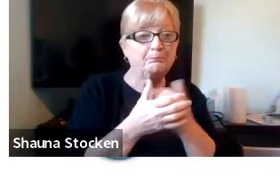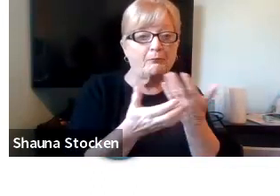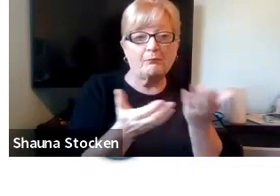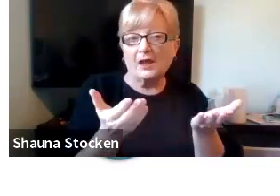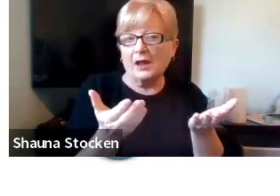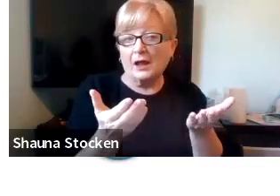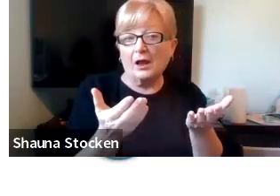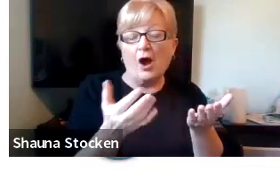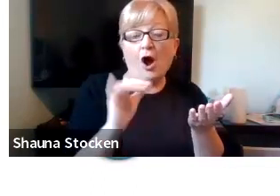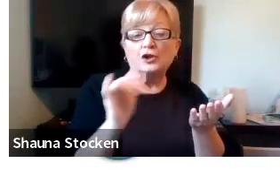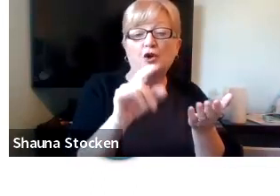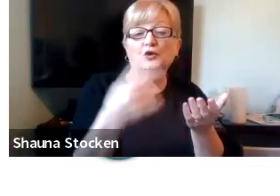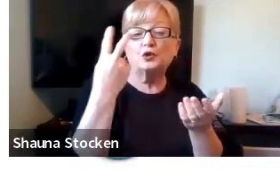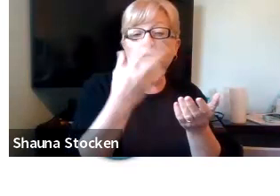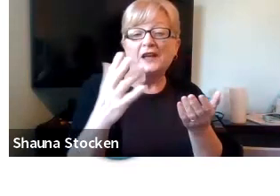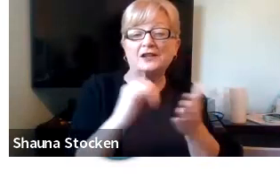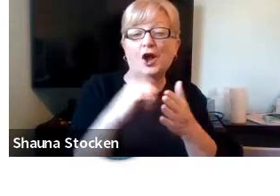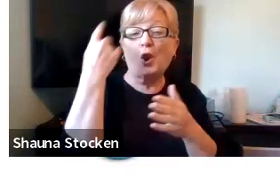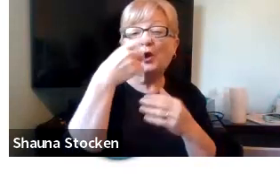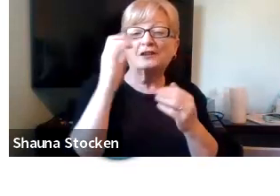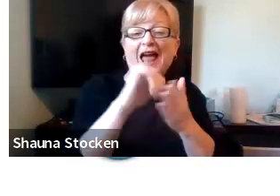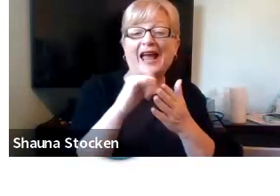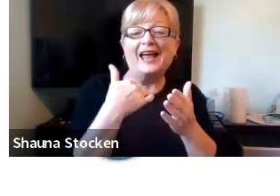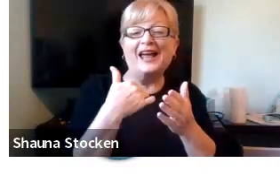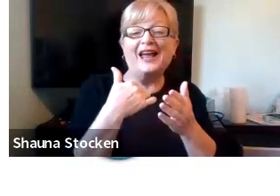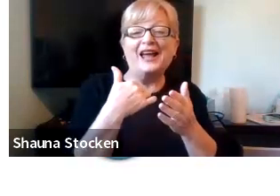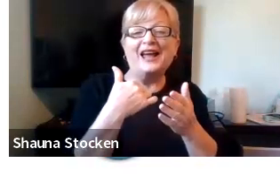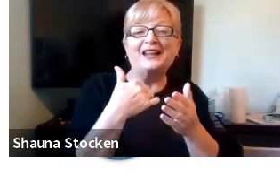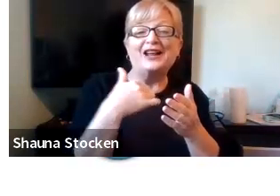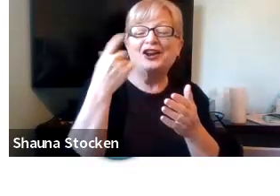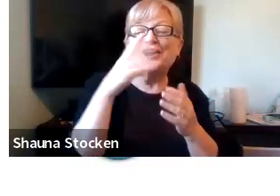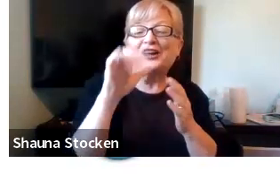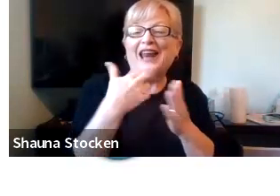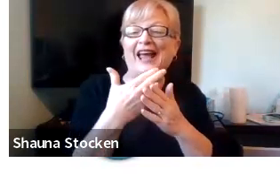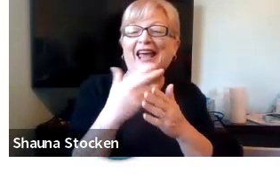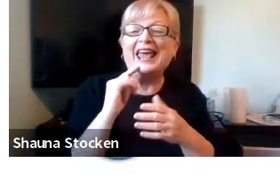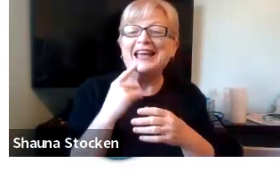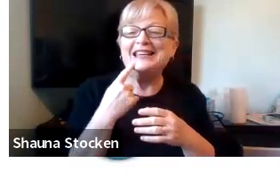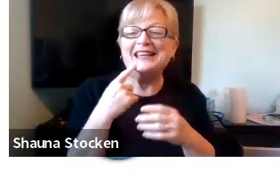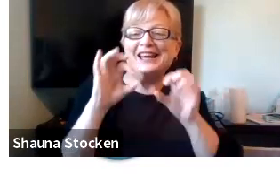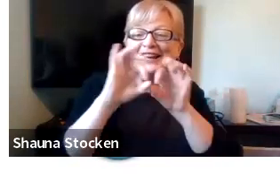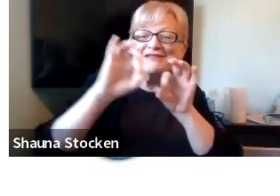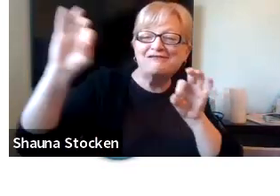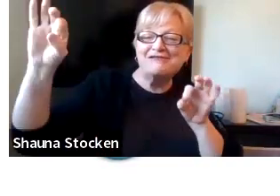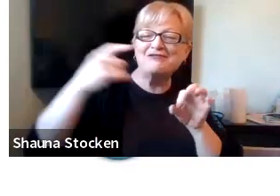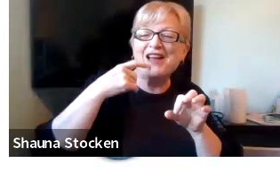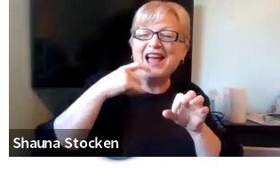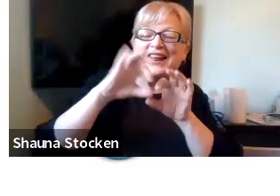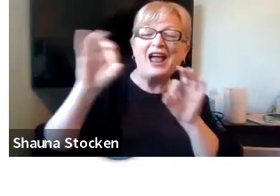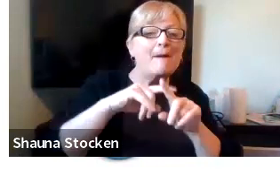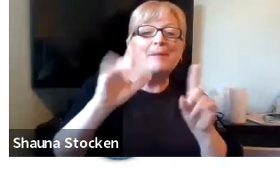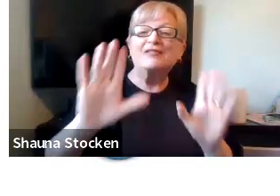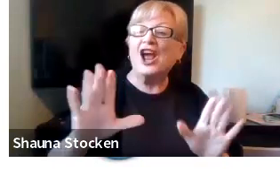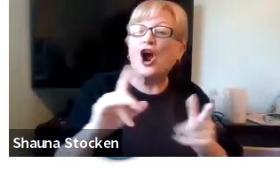Then there's two things that I like to say look like Twizzlers on the slide. They're actually oven rack burn protectors. So if you're reaching into